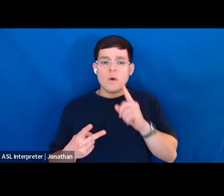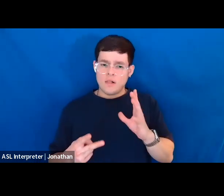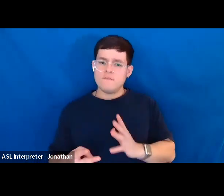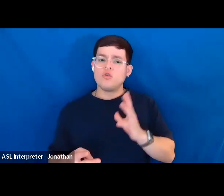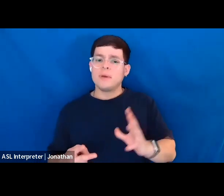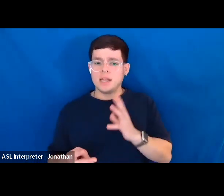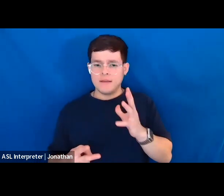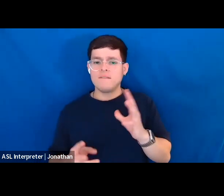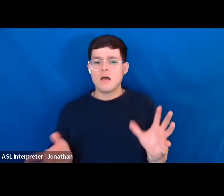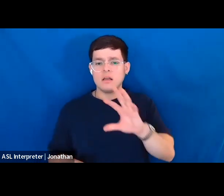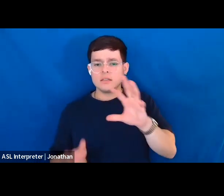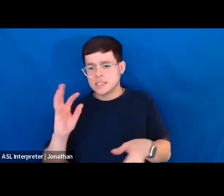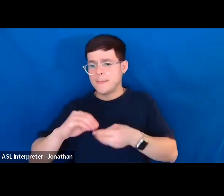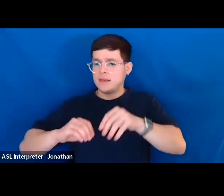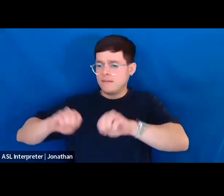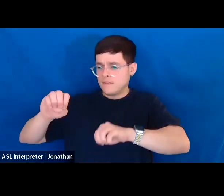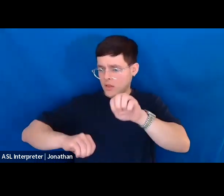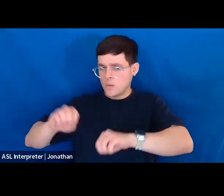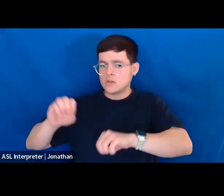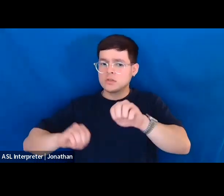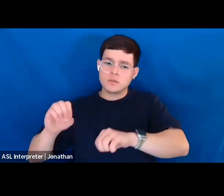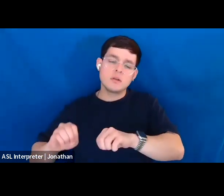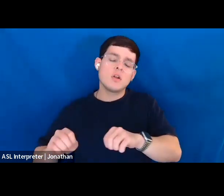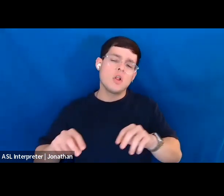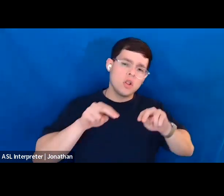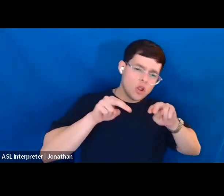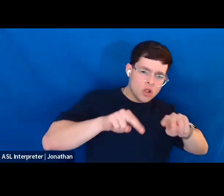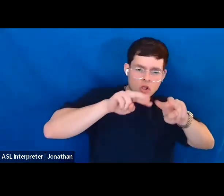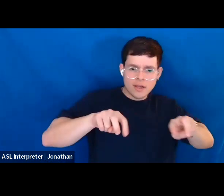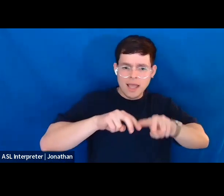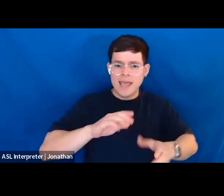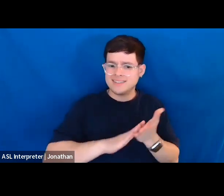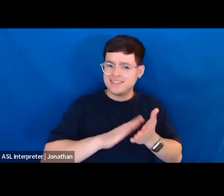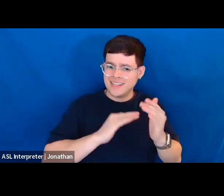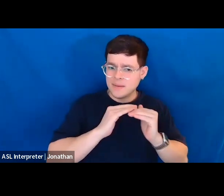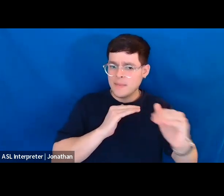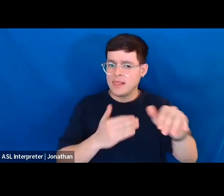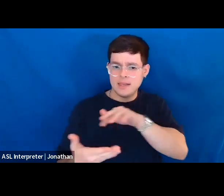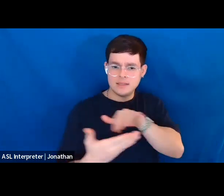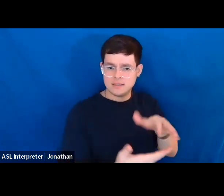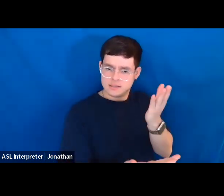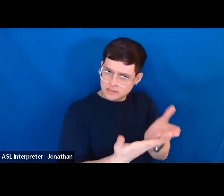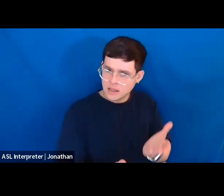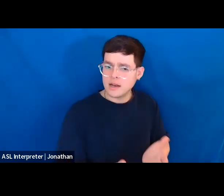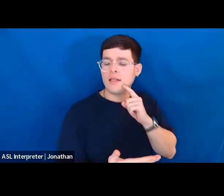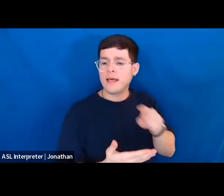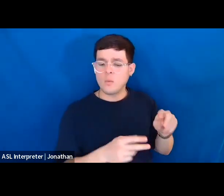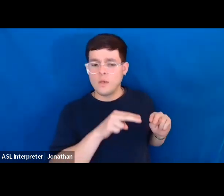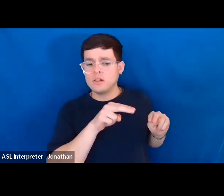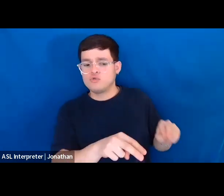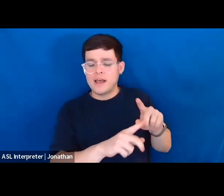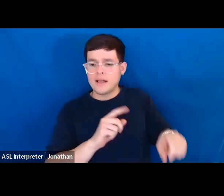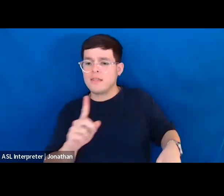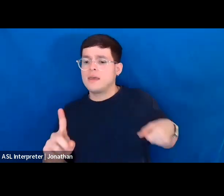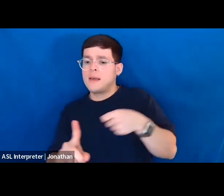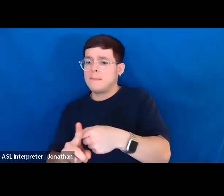summative evaluation and looking at a sustainability study, which tracks the impact of our equity